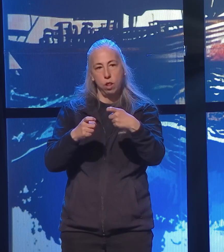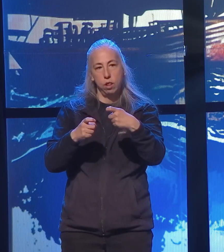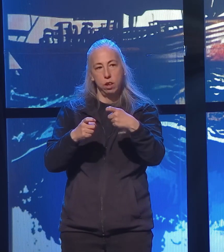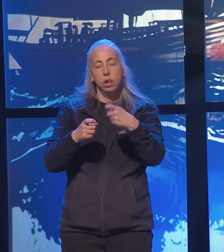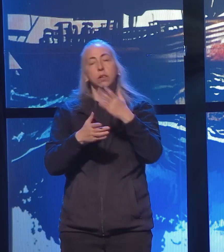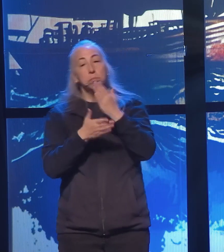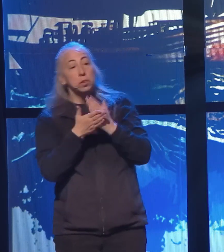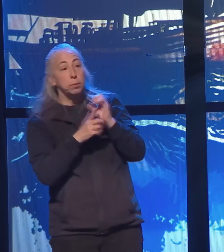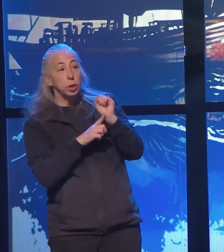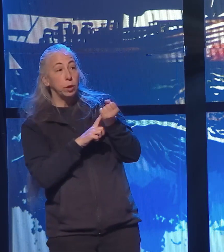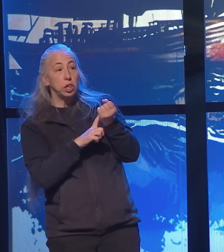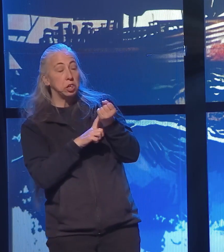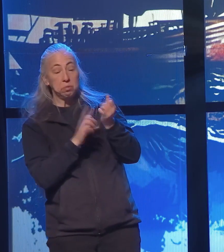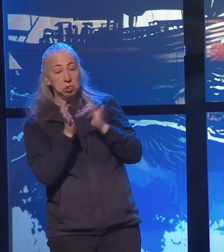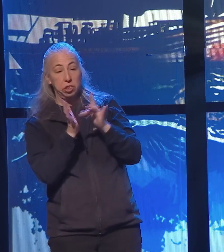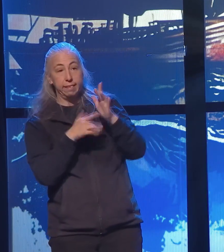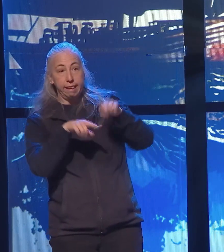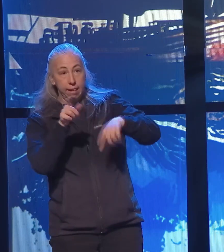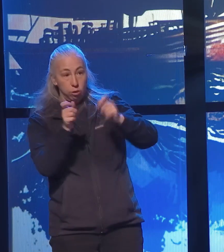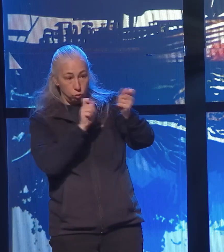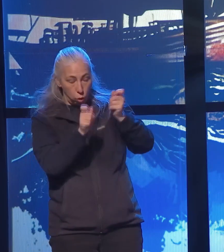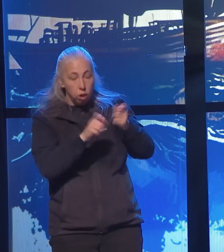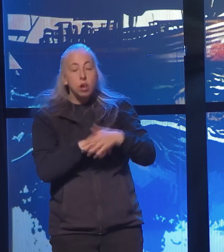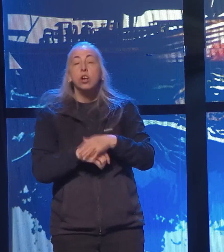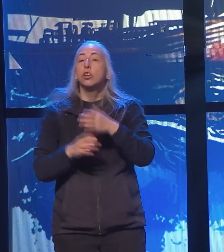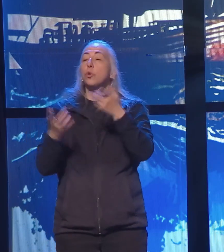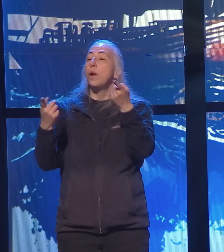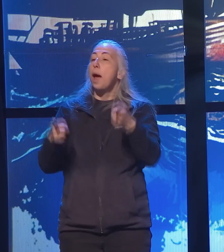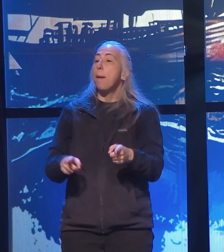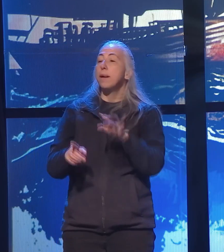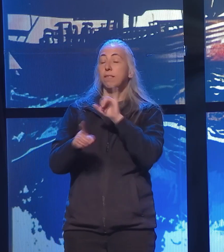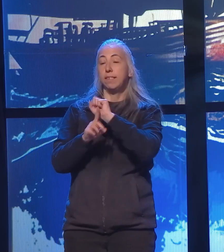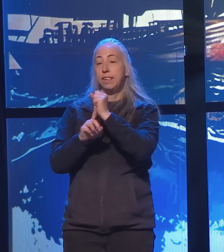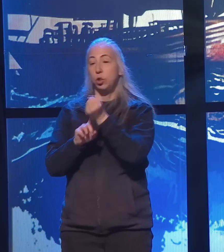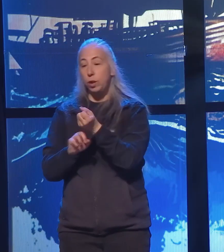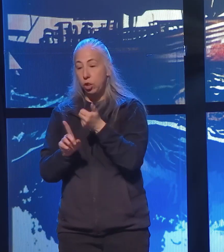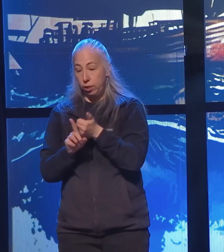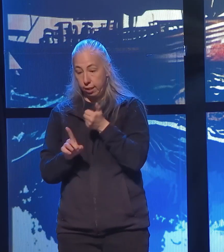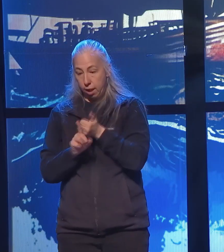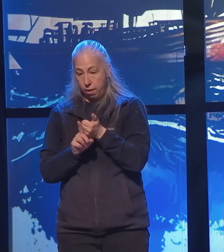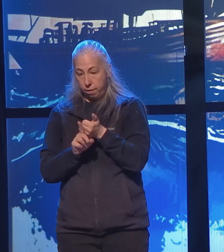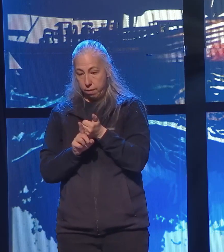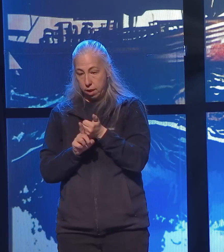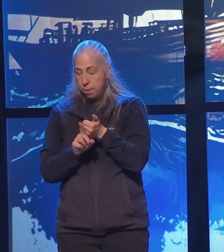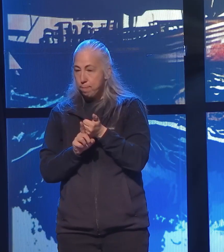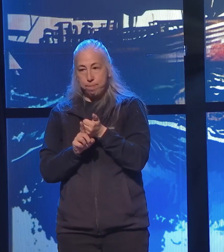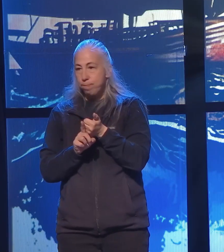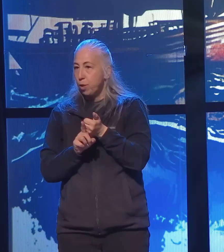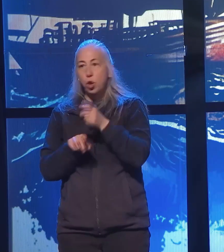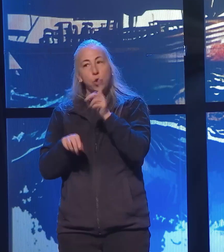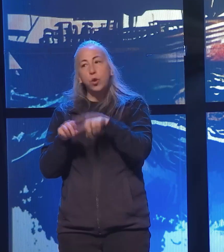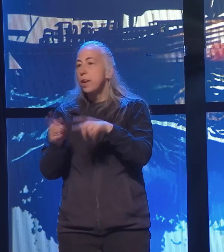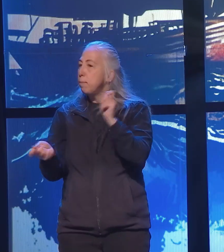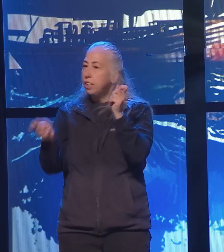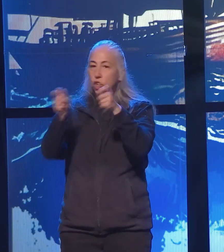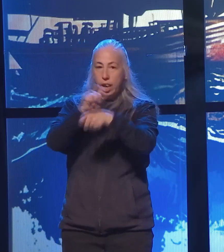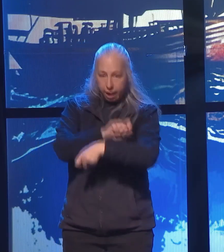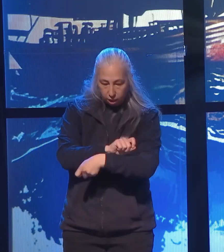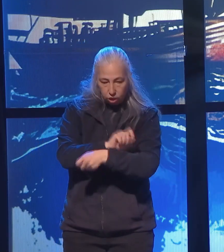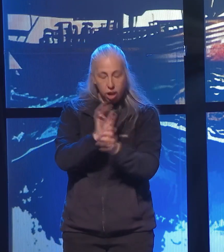were. When things were out of his control, when the situation, changing the situation was out of his control,